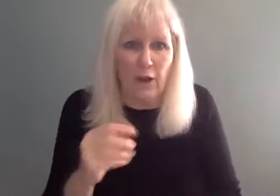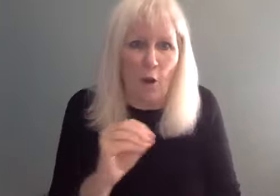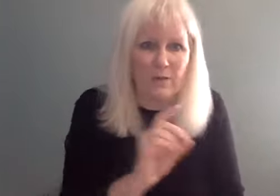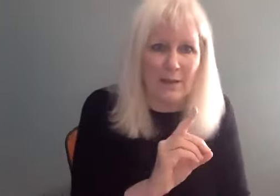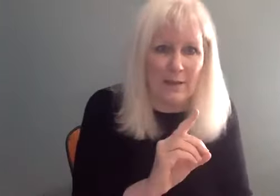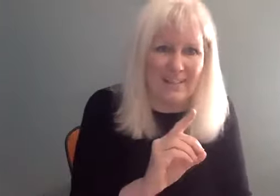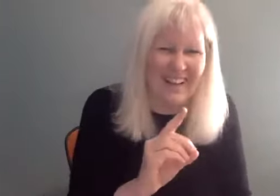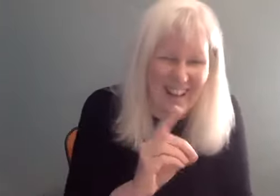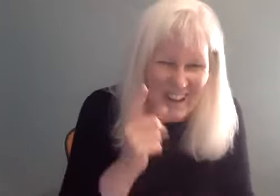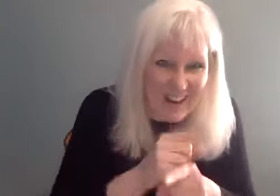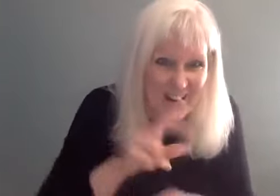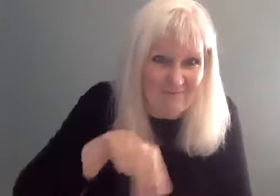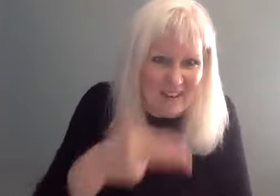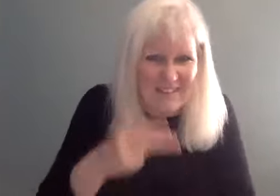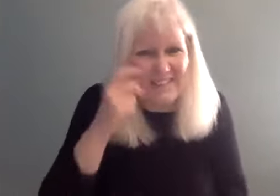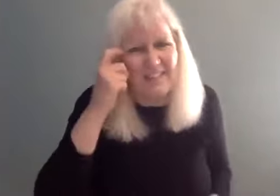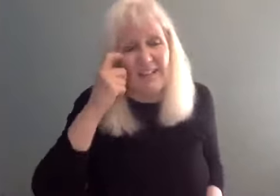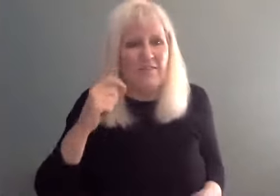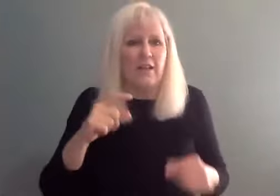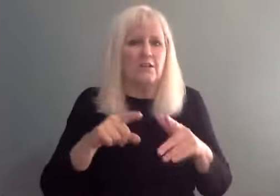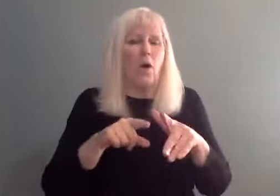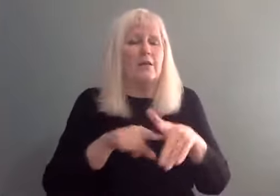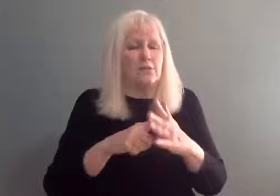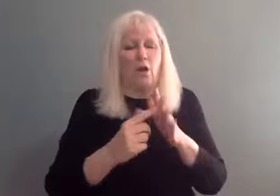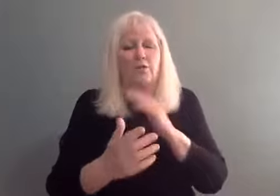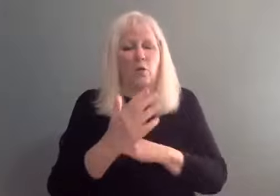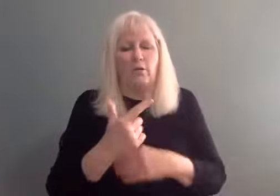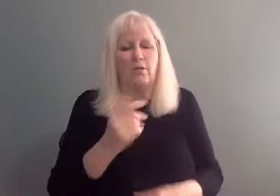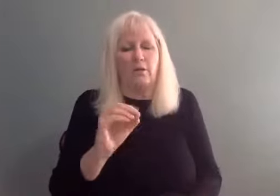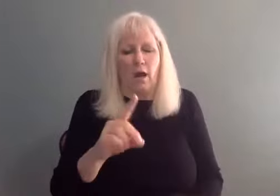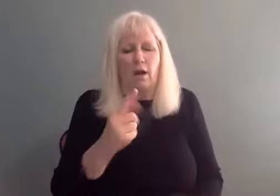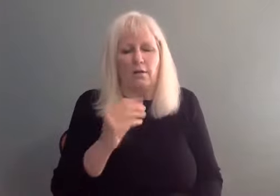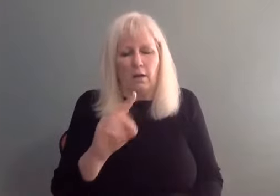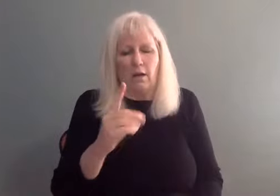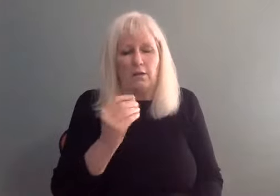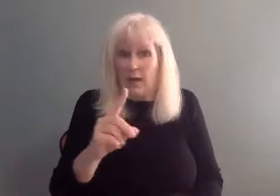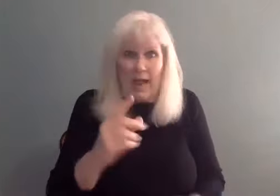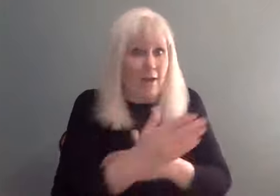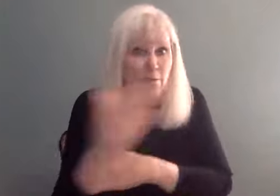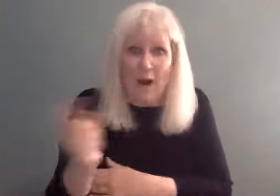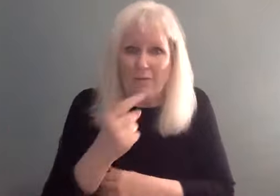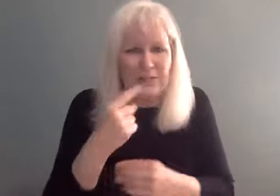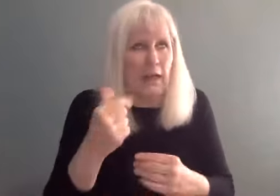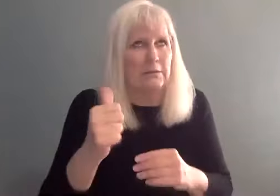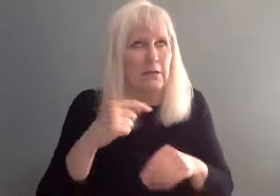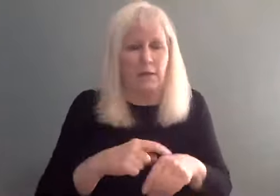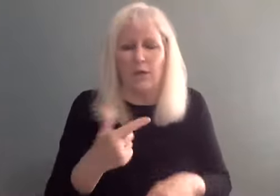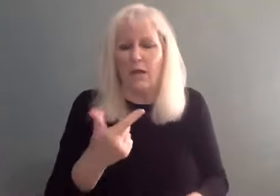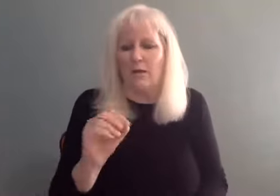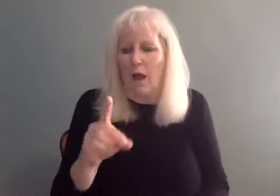not there. I just start my mornings with God, God, God, God, God, God. I have to say God's name about 10 times. And my dog thinks that's her name in the morning. And she